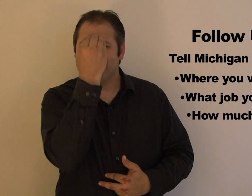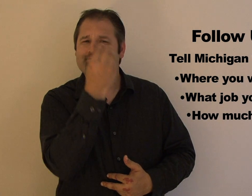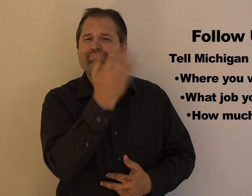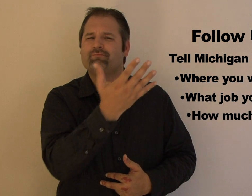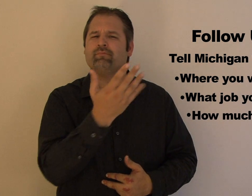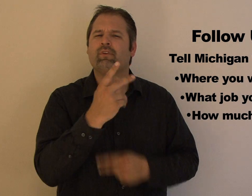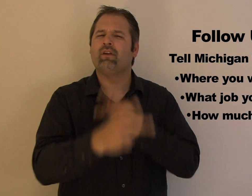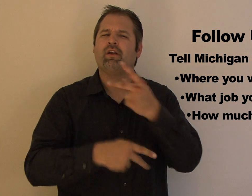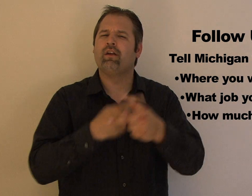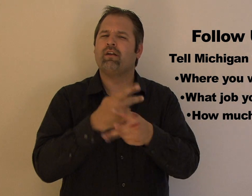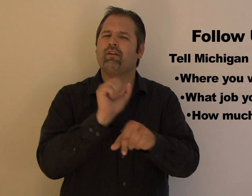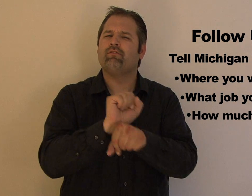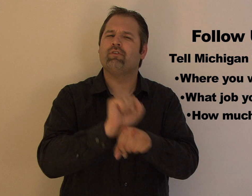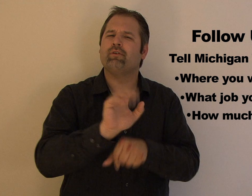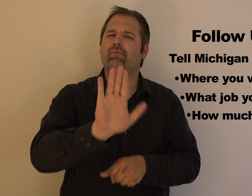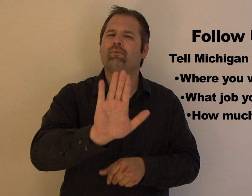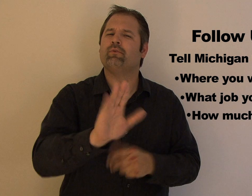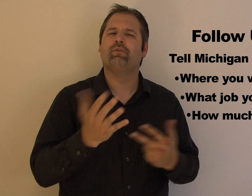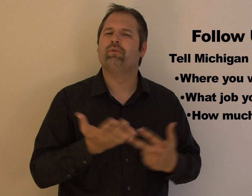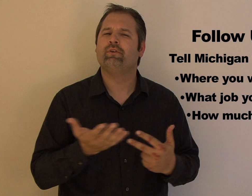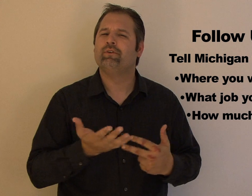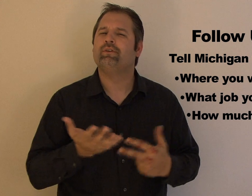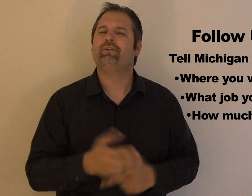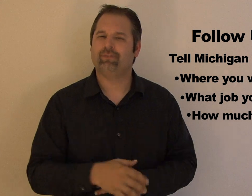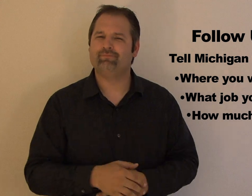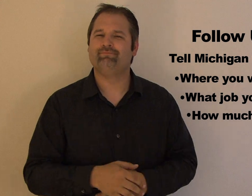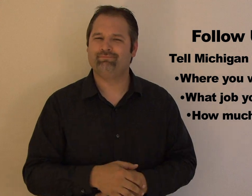Second, what your job is.